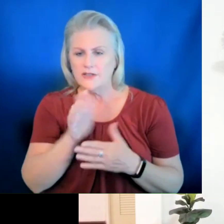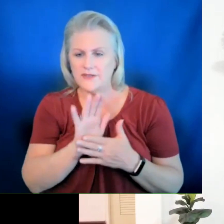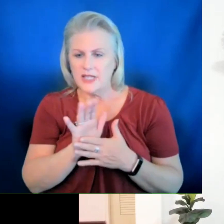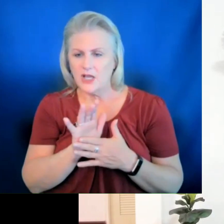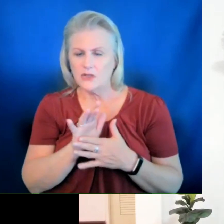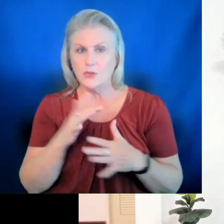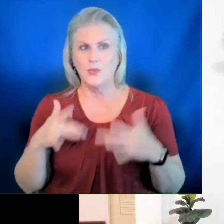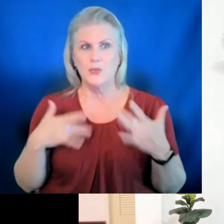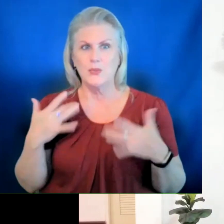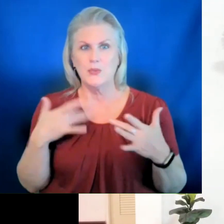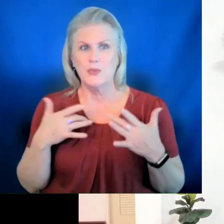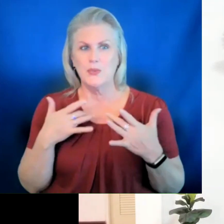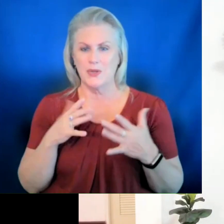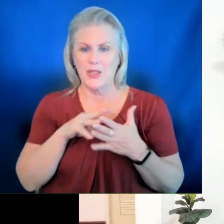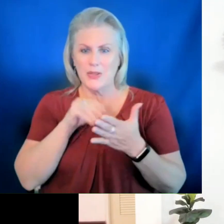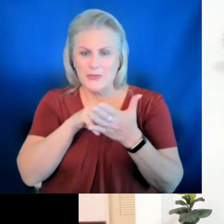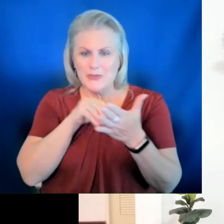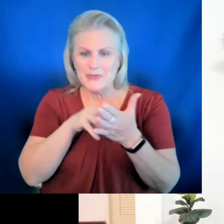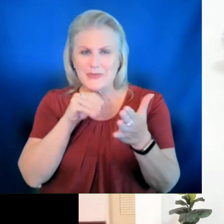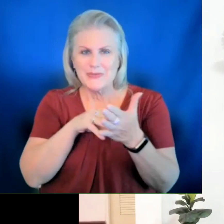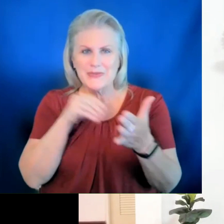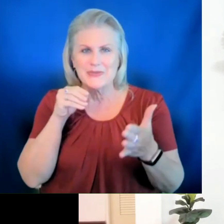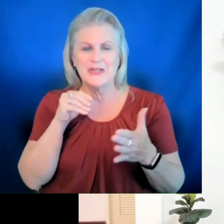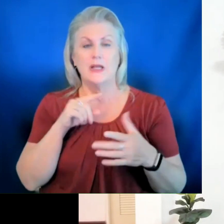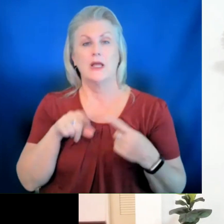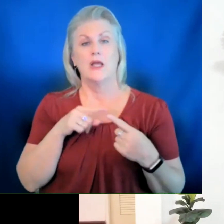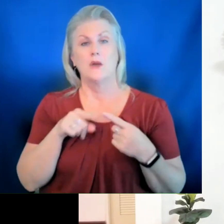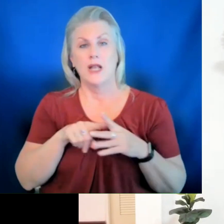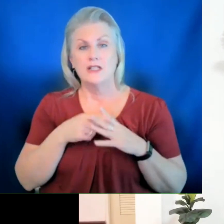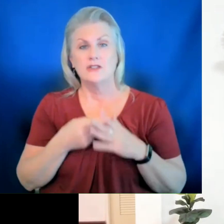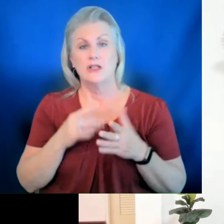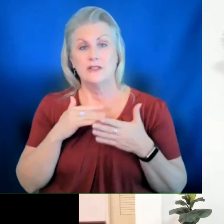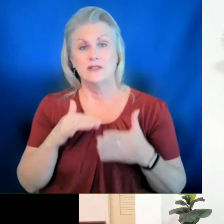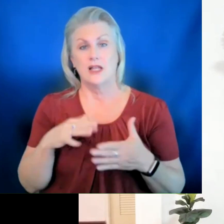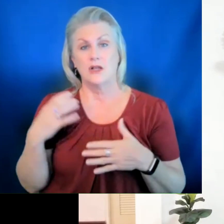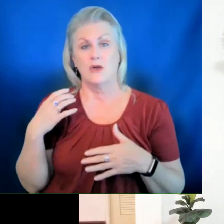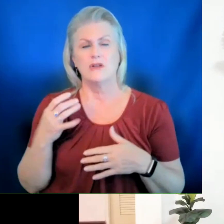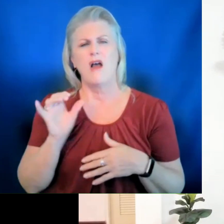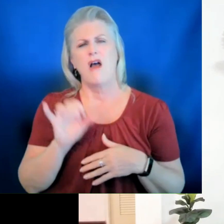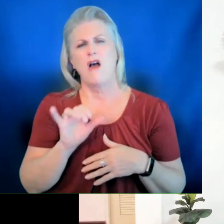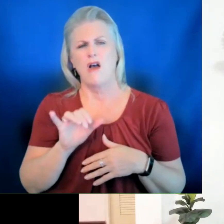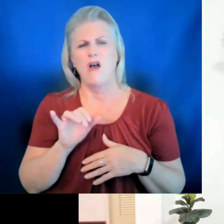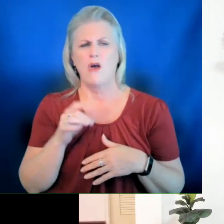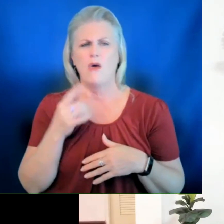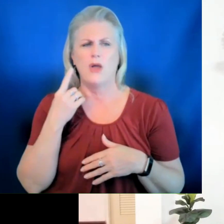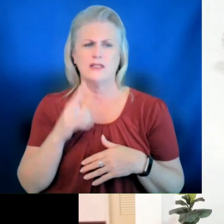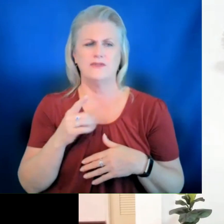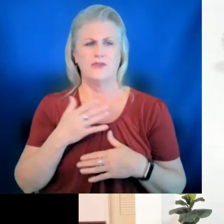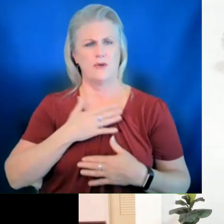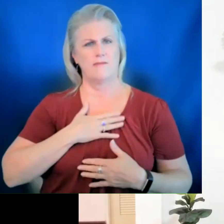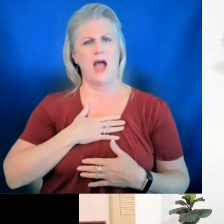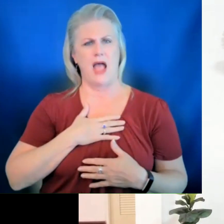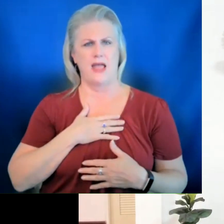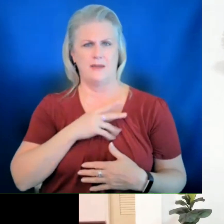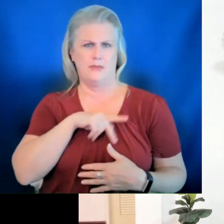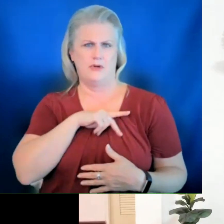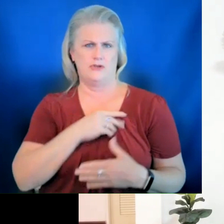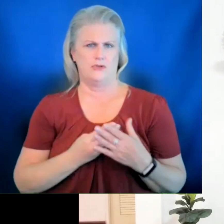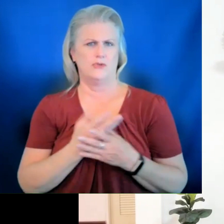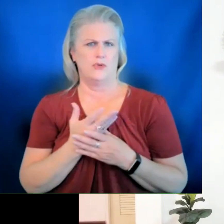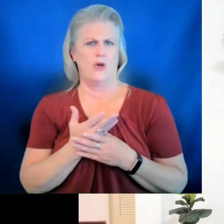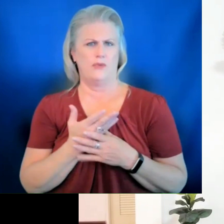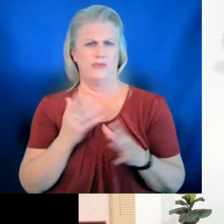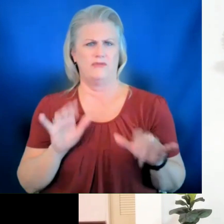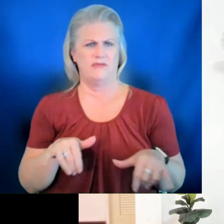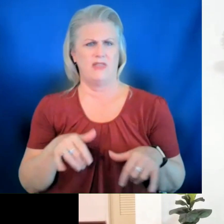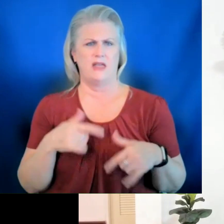so excited about learning. And when I started studying, I'm like, oh, it's for my personal growth. I haven't